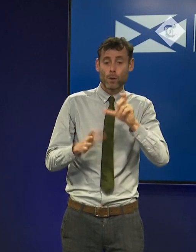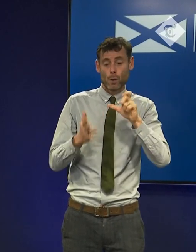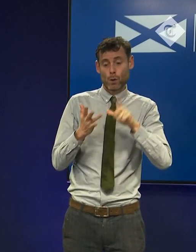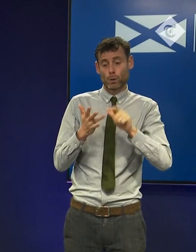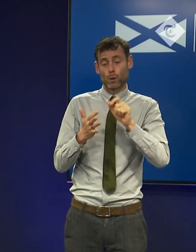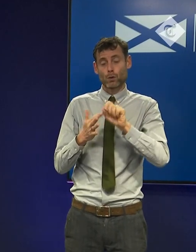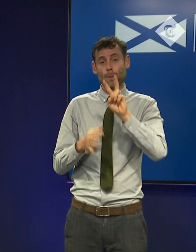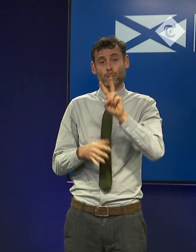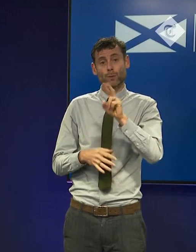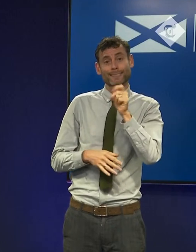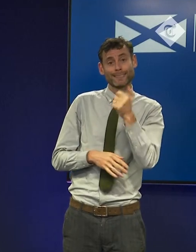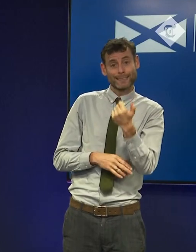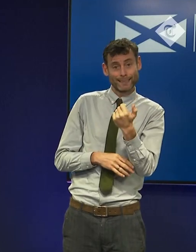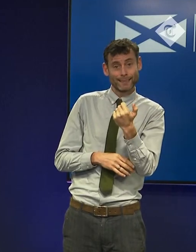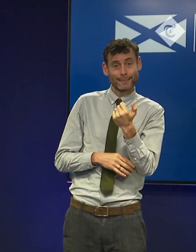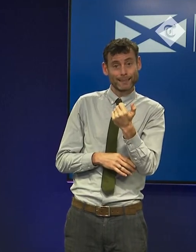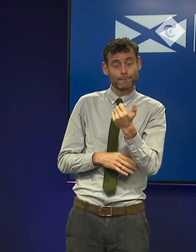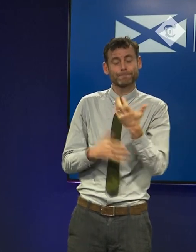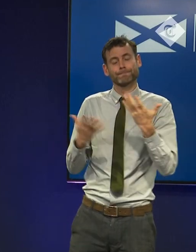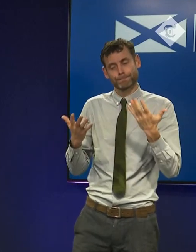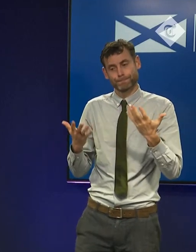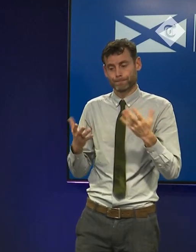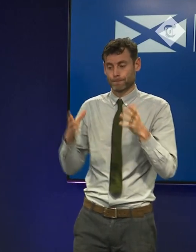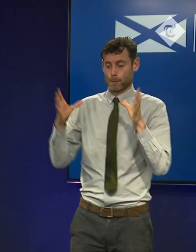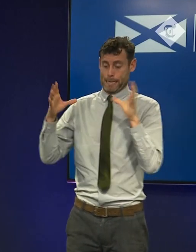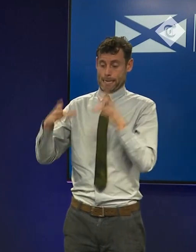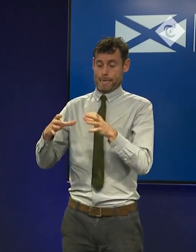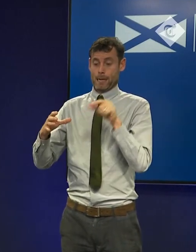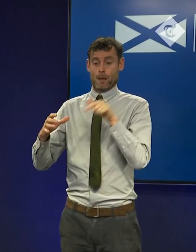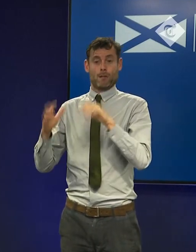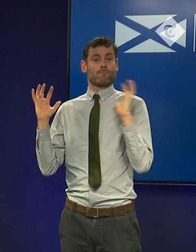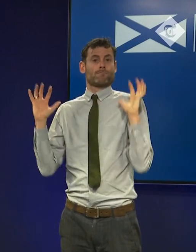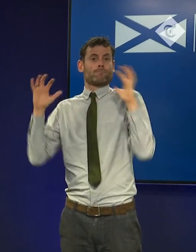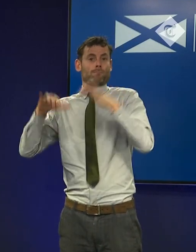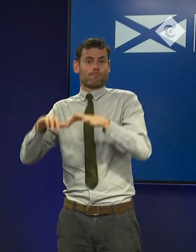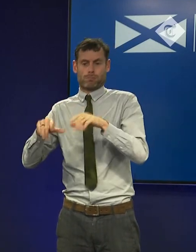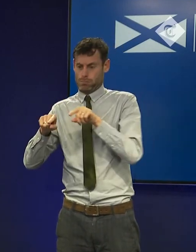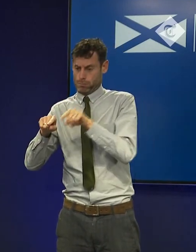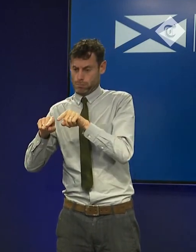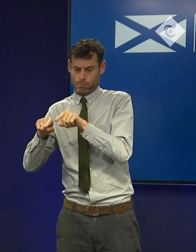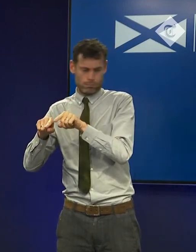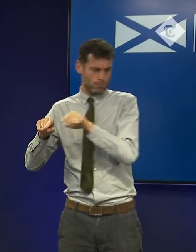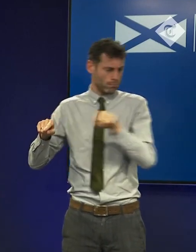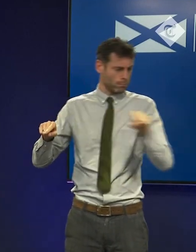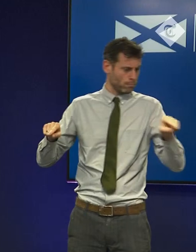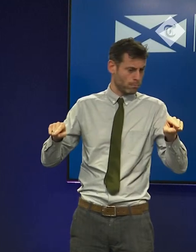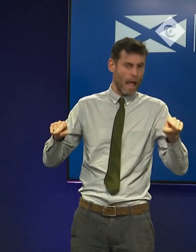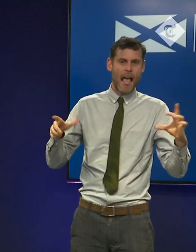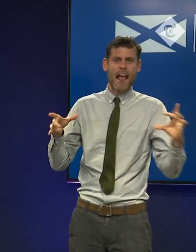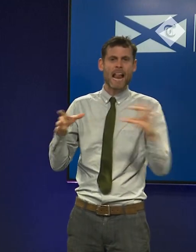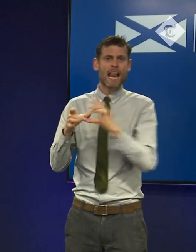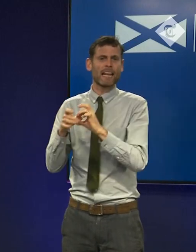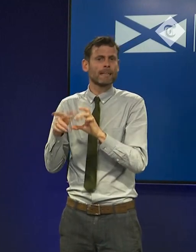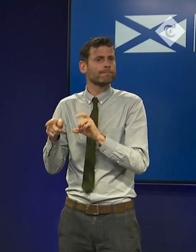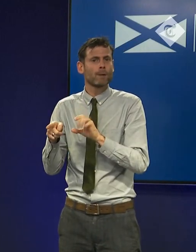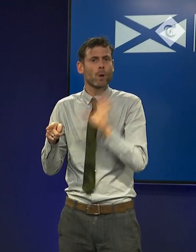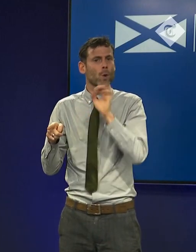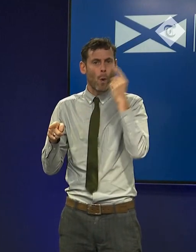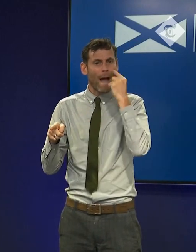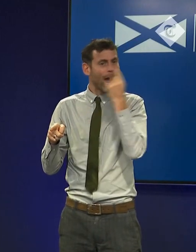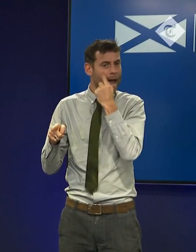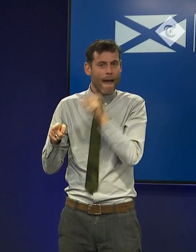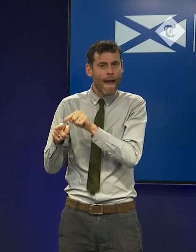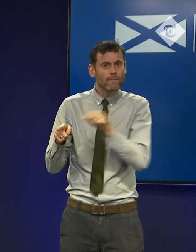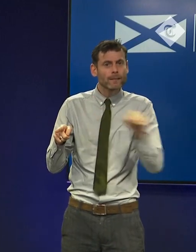COP26, I've asked, at the moment there's no evidence at all of any kind of links back to COP26, I must emphasise that, but I have